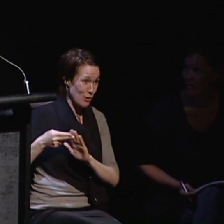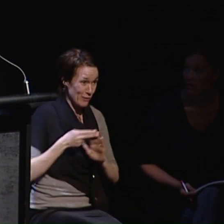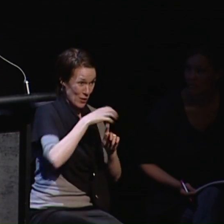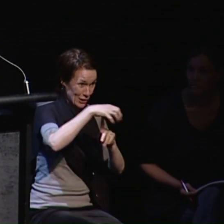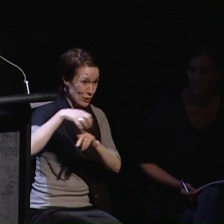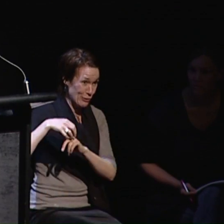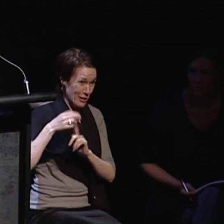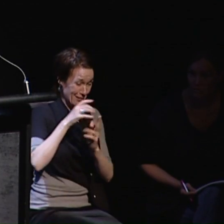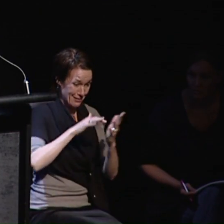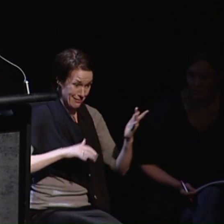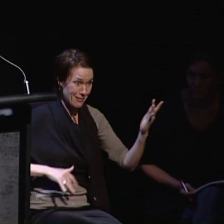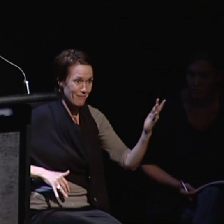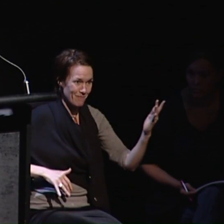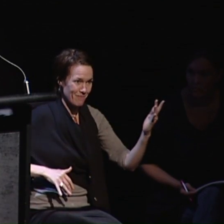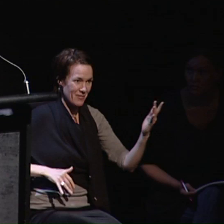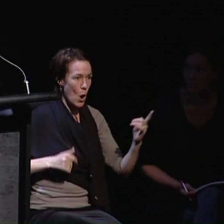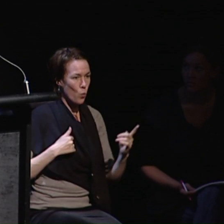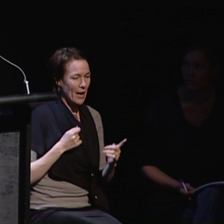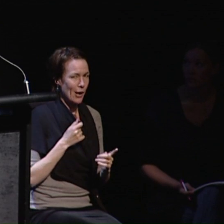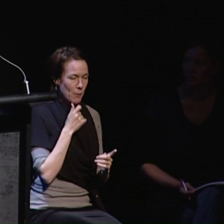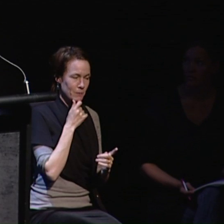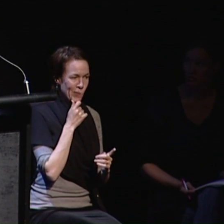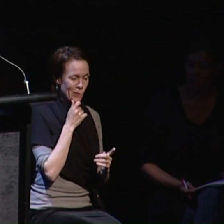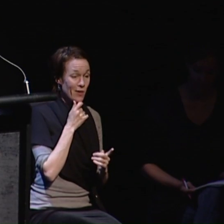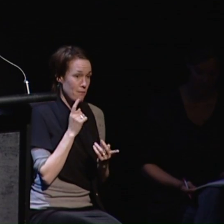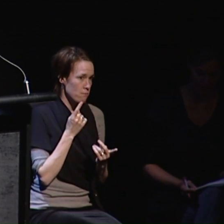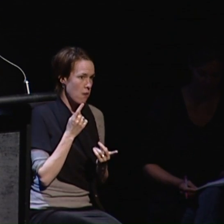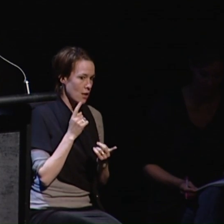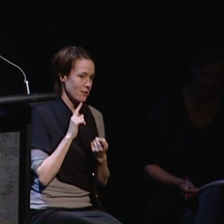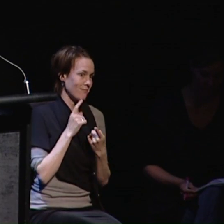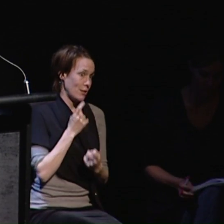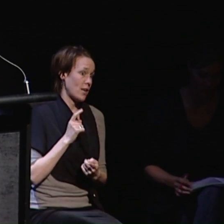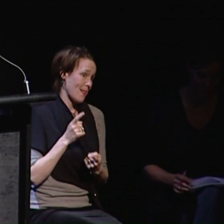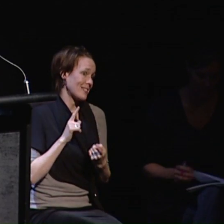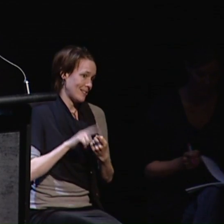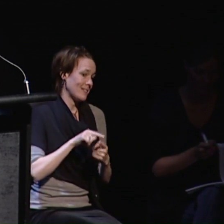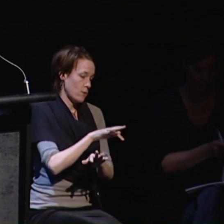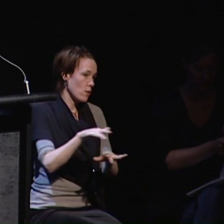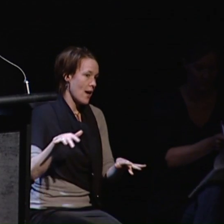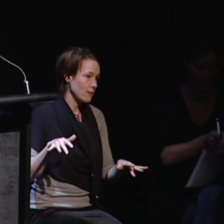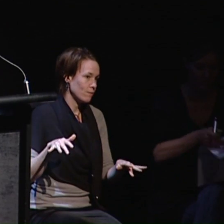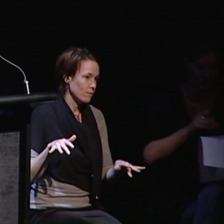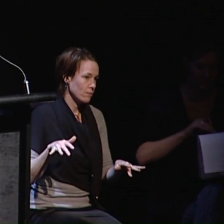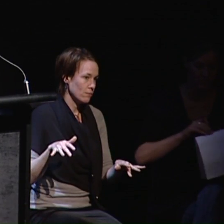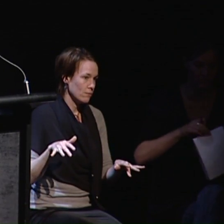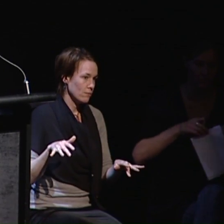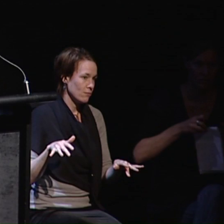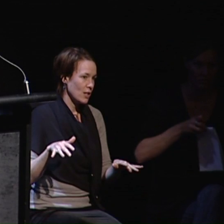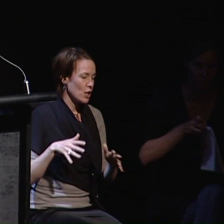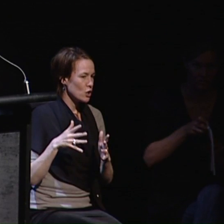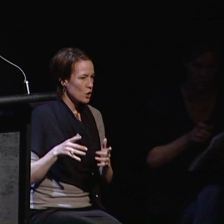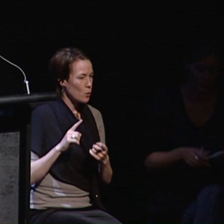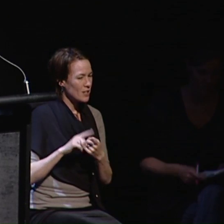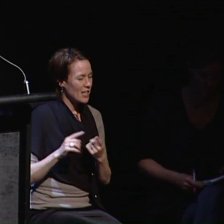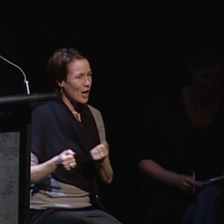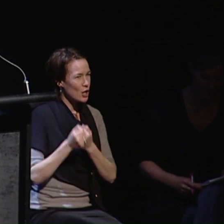institutions, and a little bit tongue-in-cheek, but very seriously, the propensity to return to the